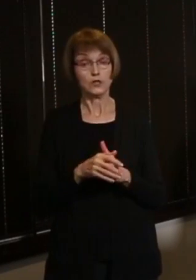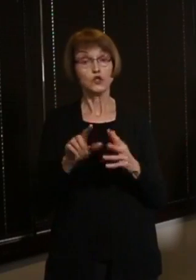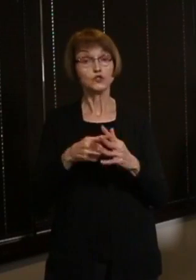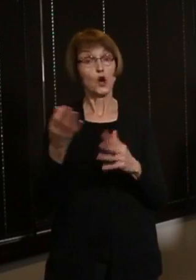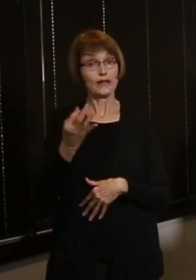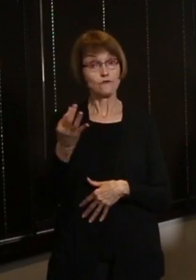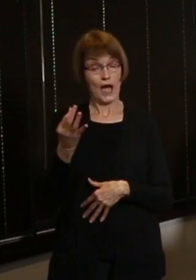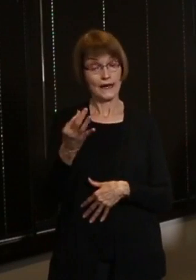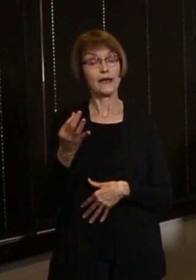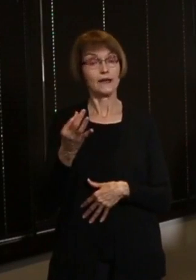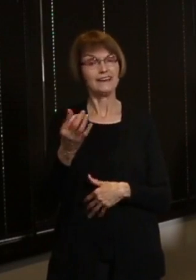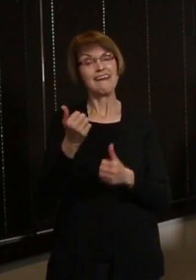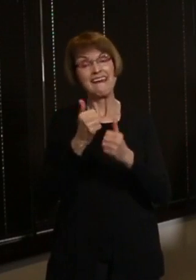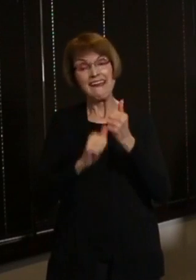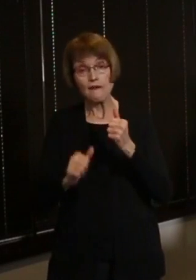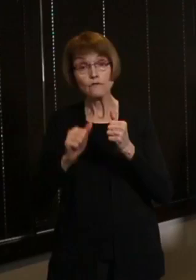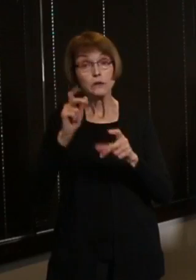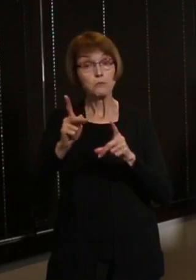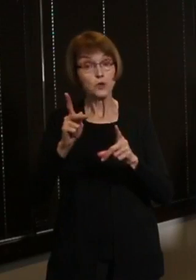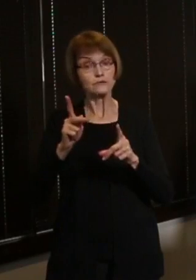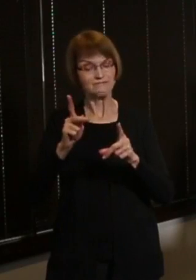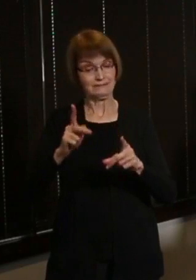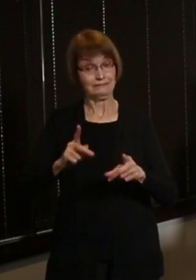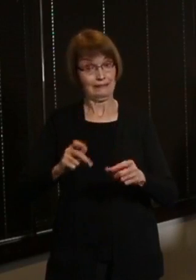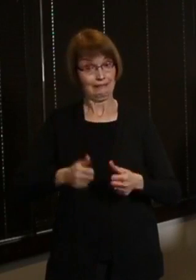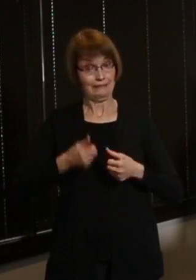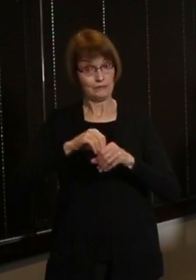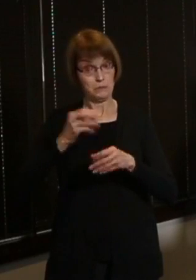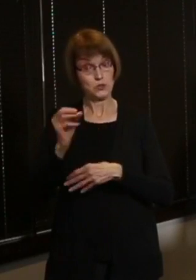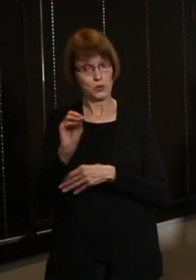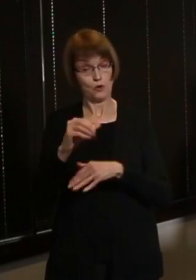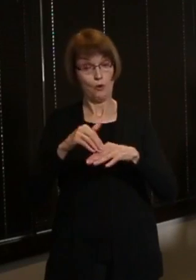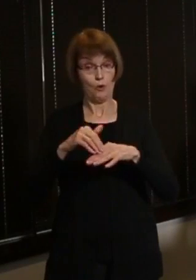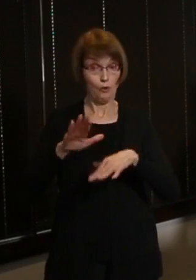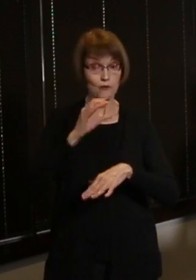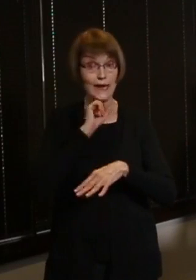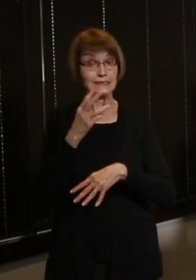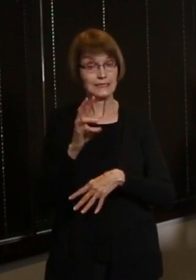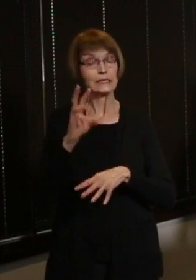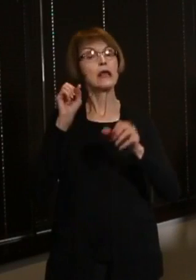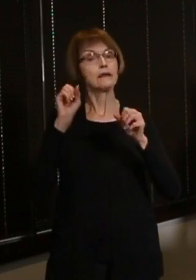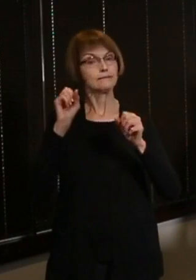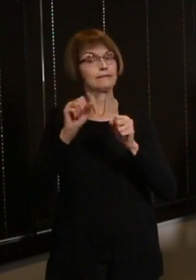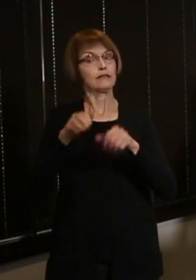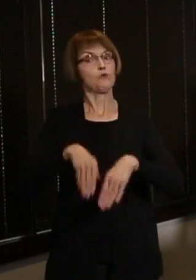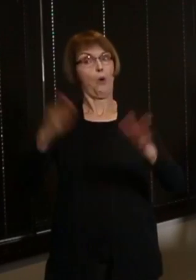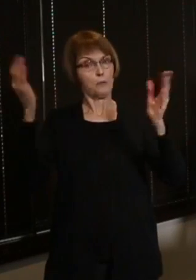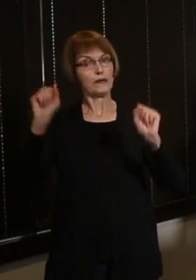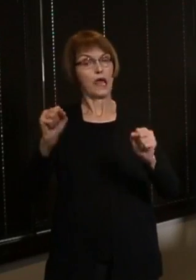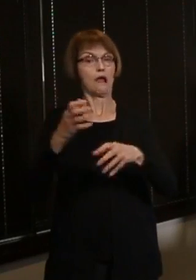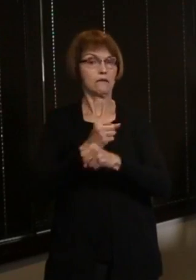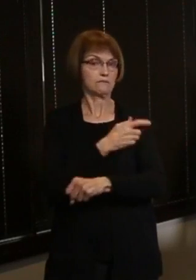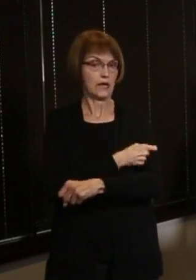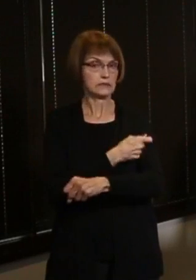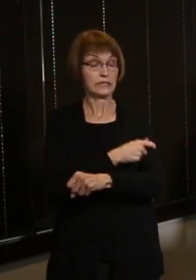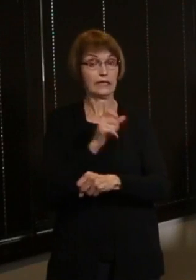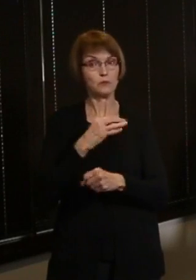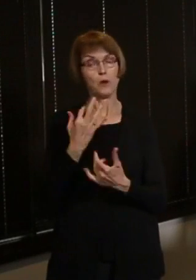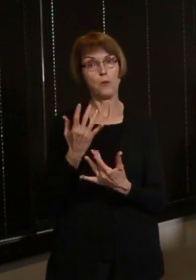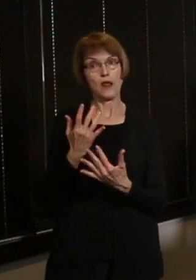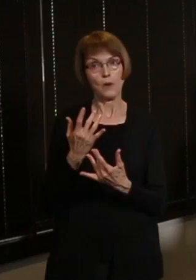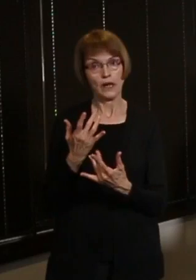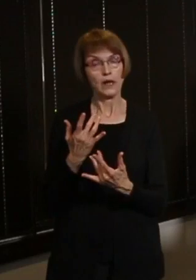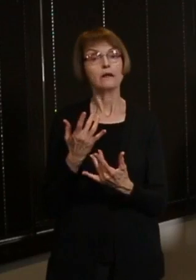every Missourian over the age of 16 will be eligible to get the vaccine as well. So if you've been waiting to sign up and find